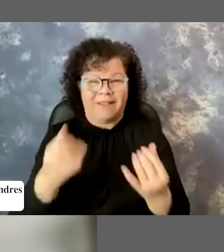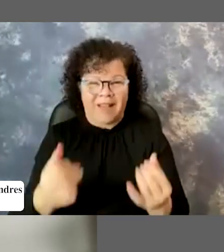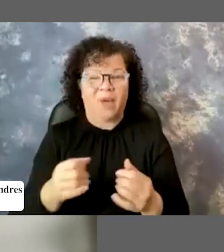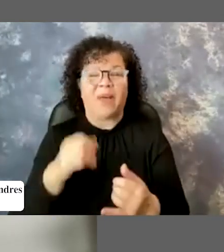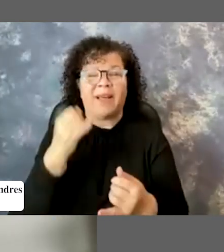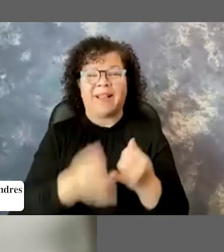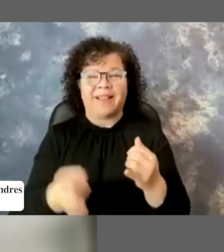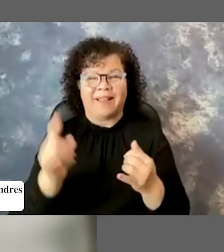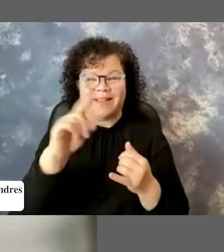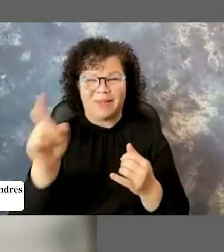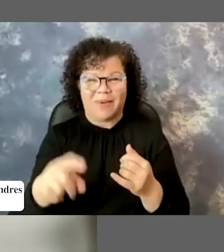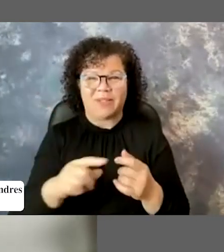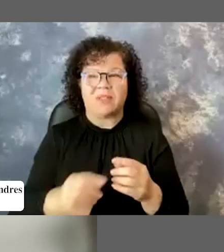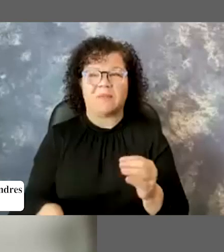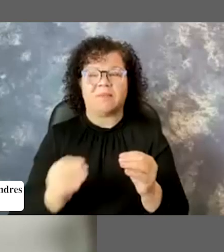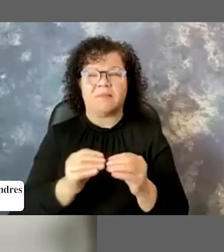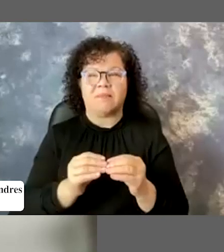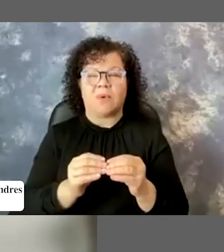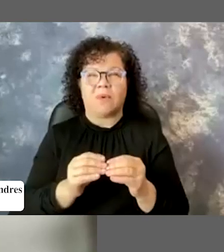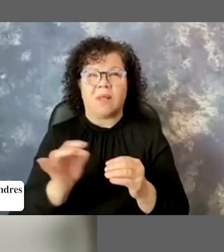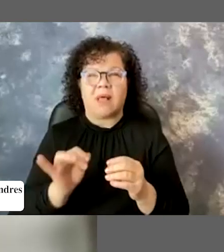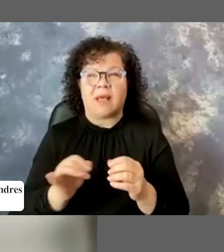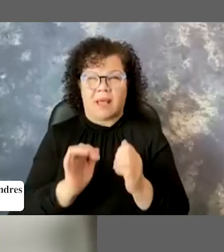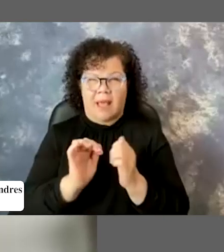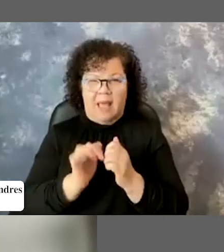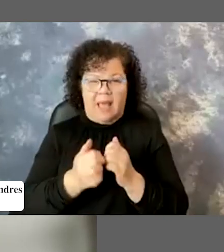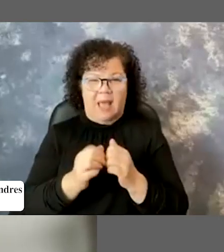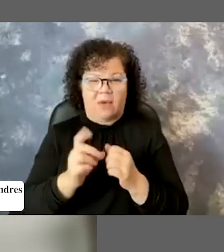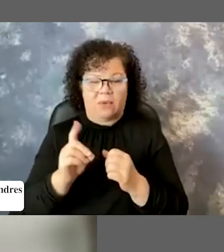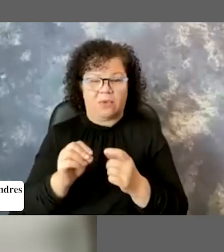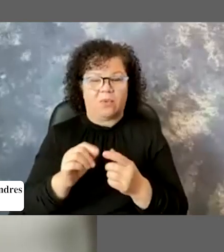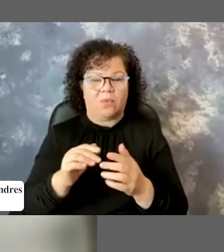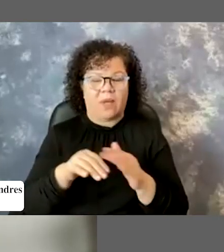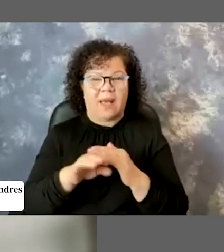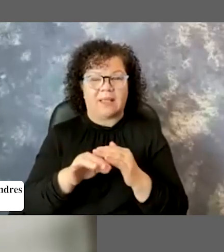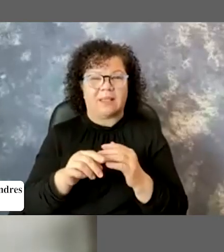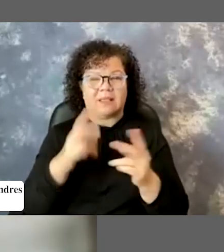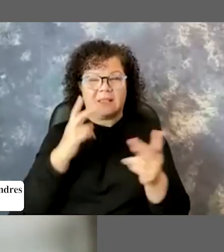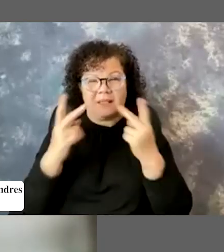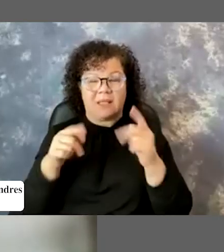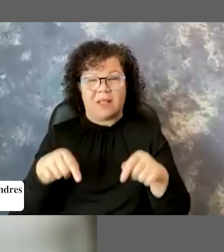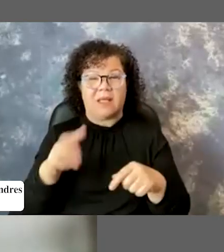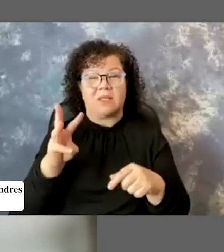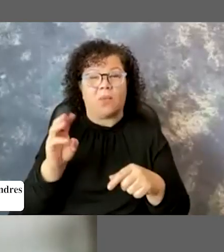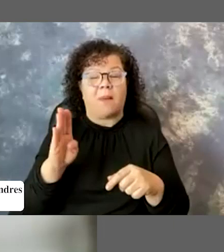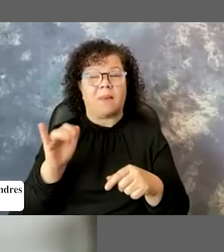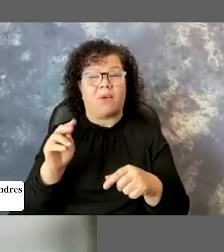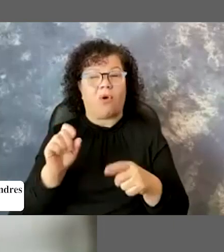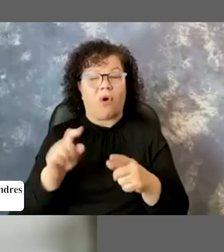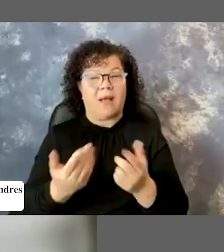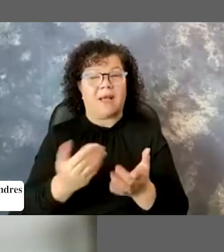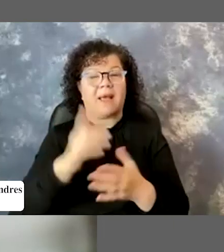last question, and it's more of a question about how do we access or see this webinar again at a later date if